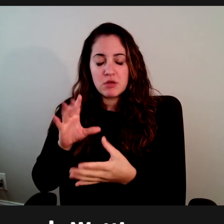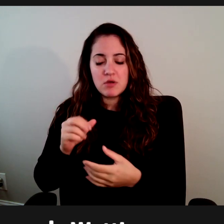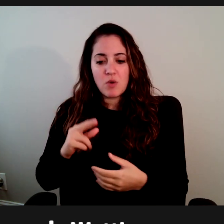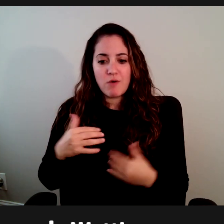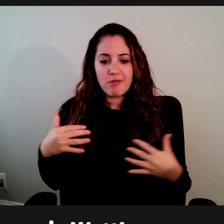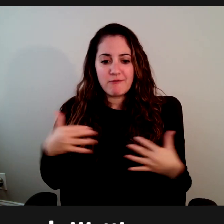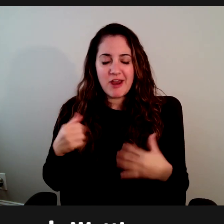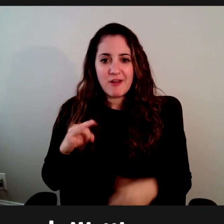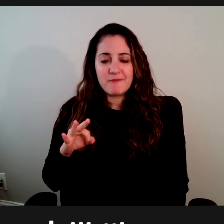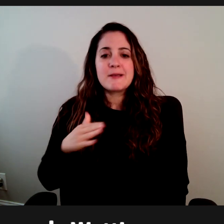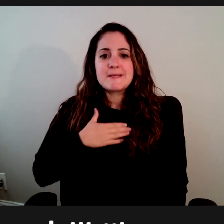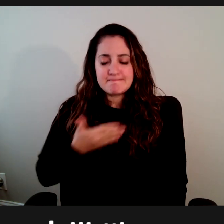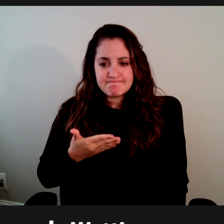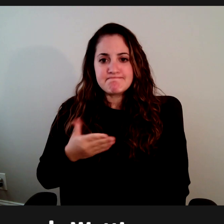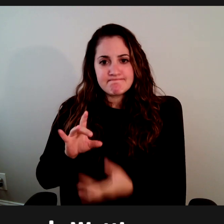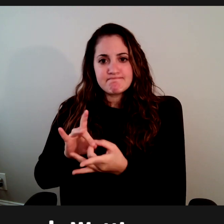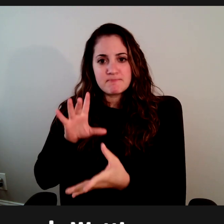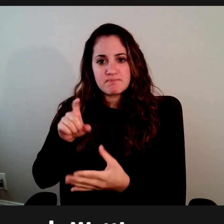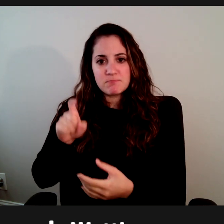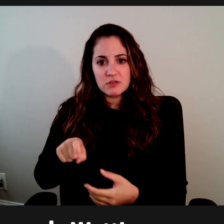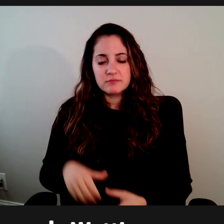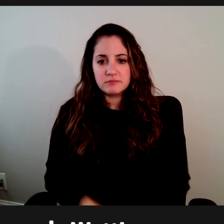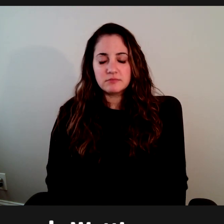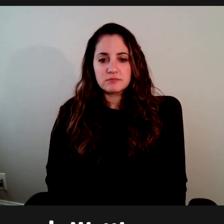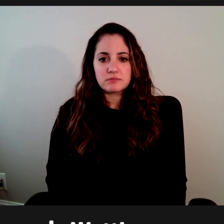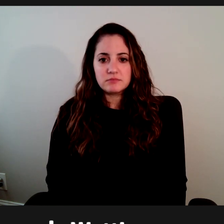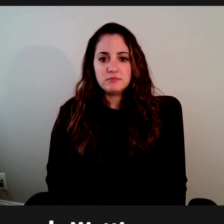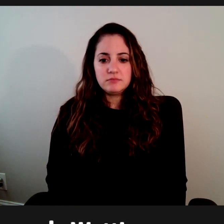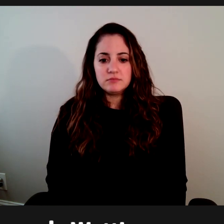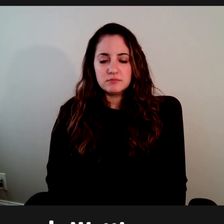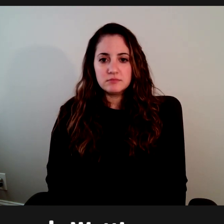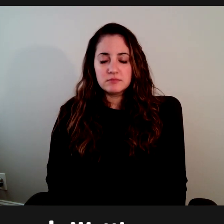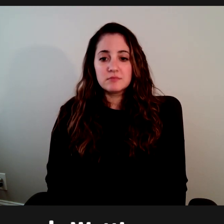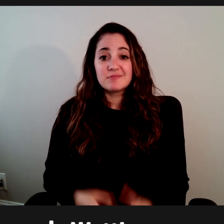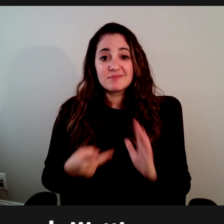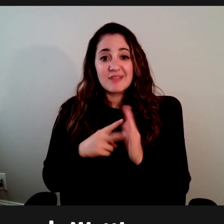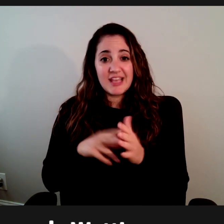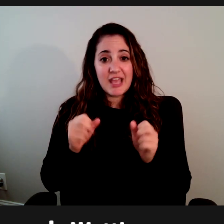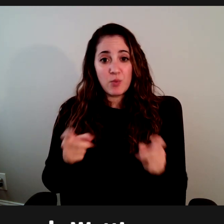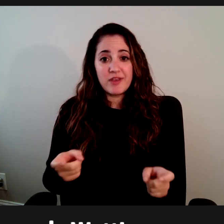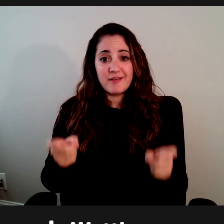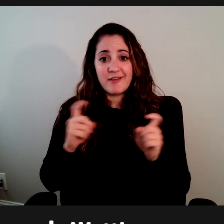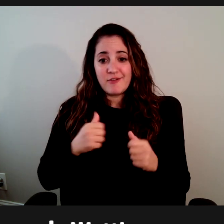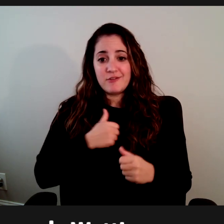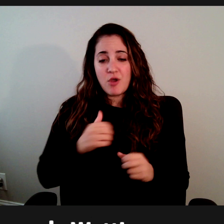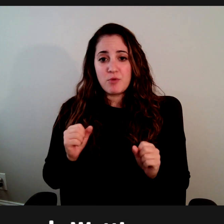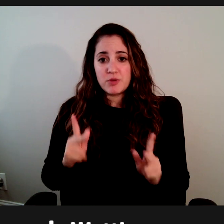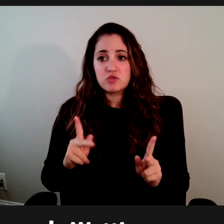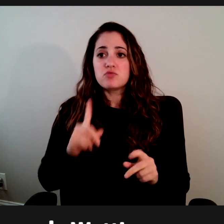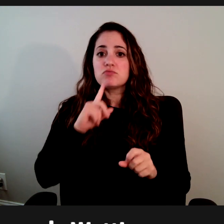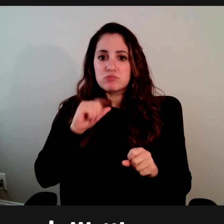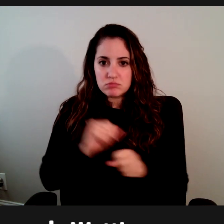go. Yeah. And can we give ourselves